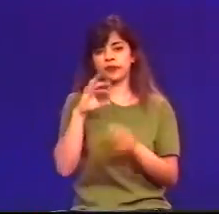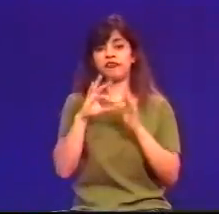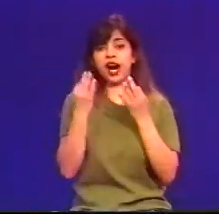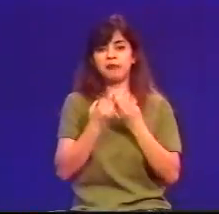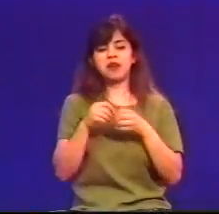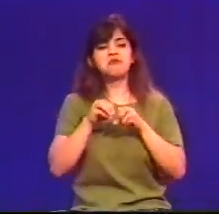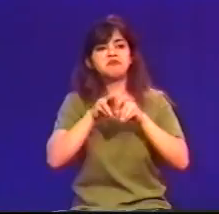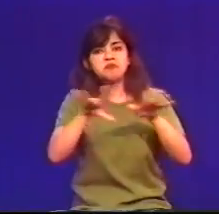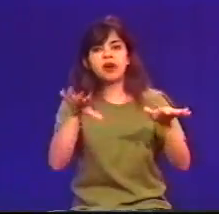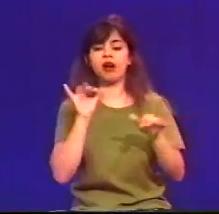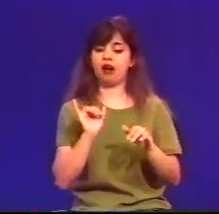ASL.